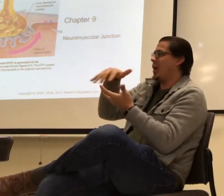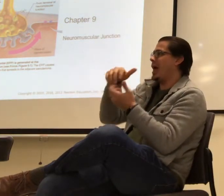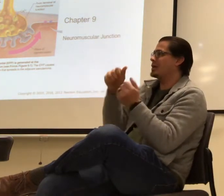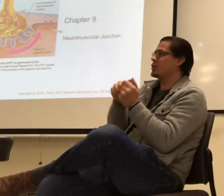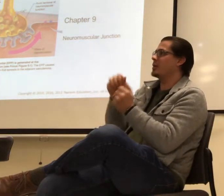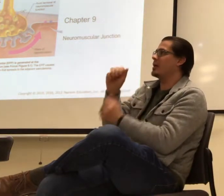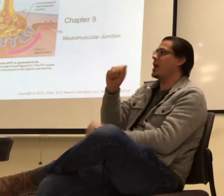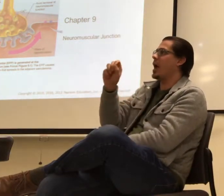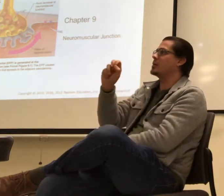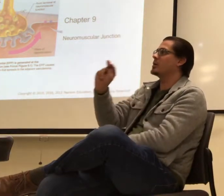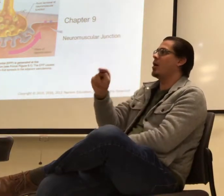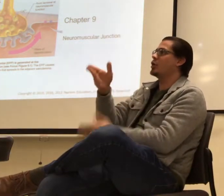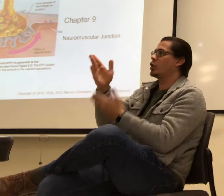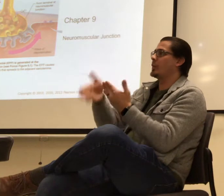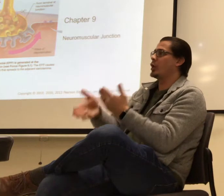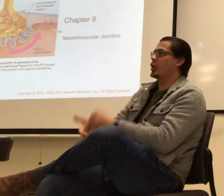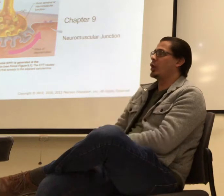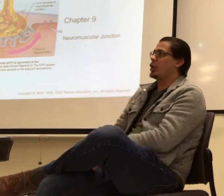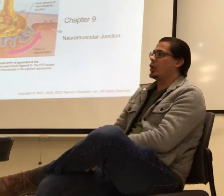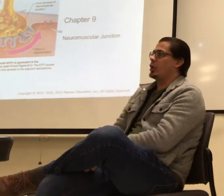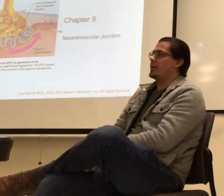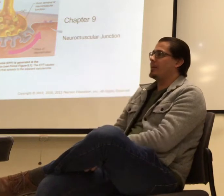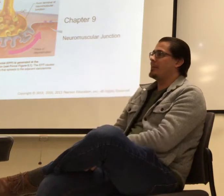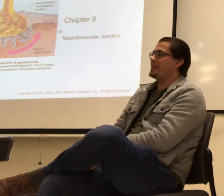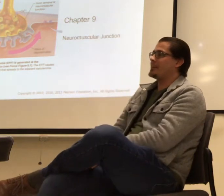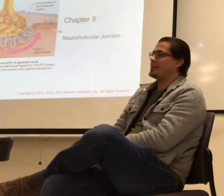the axon terminal.